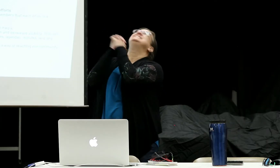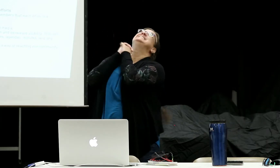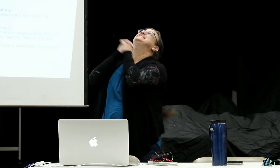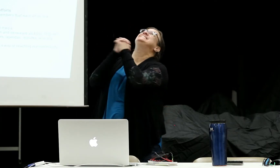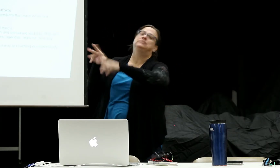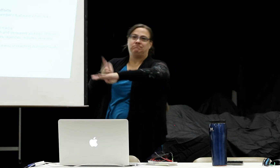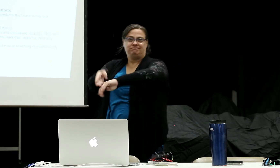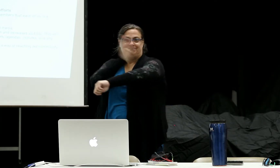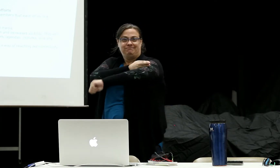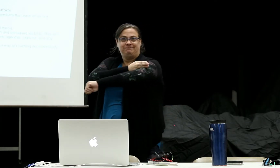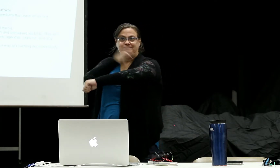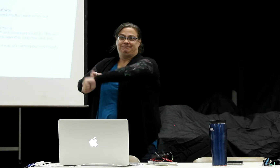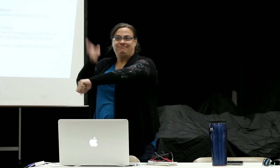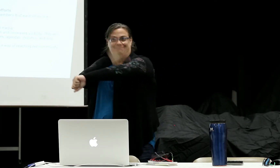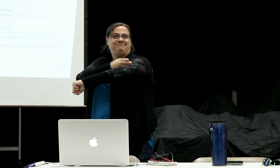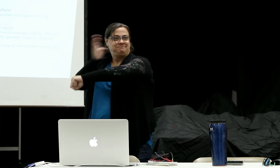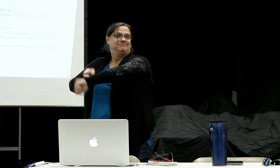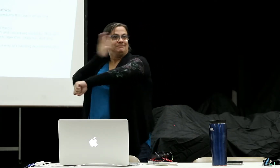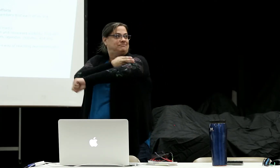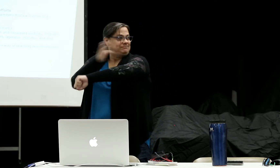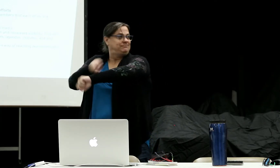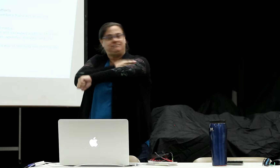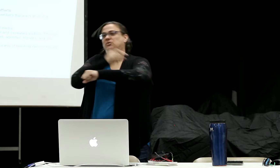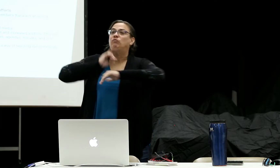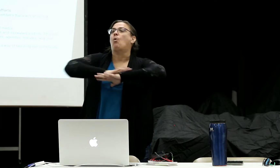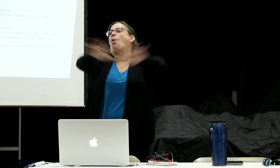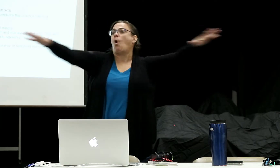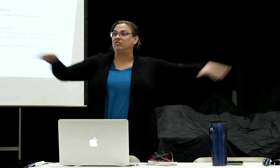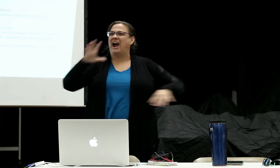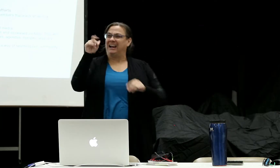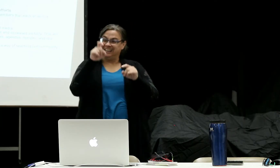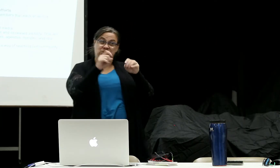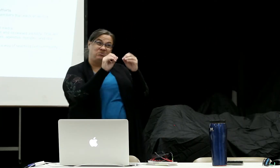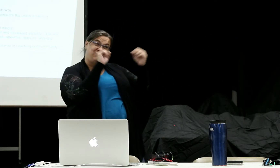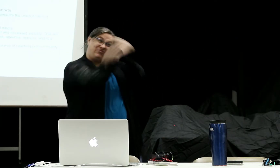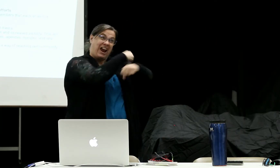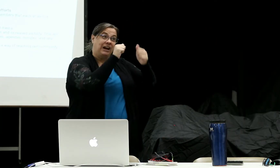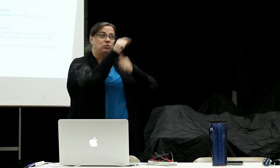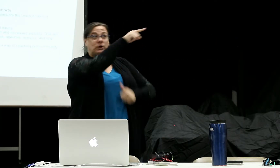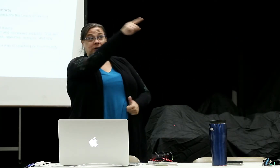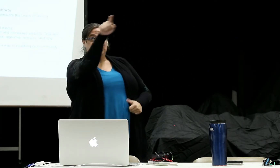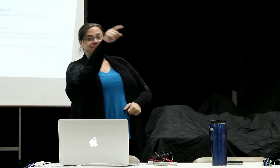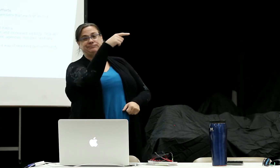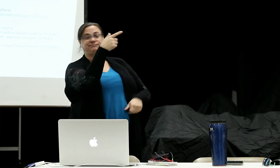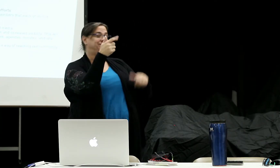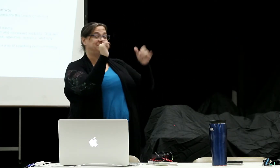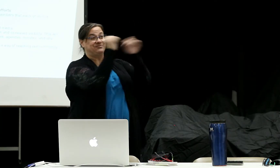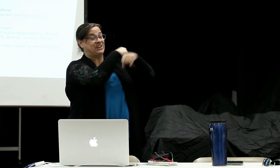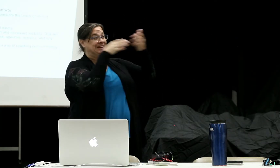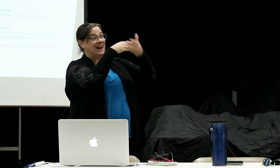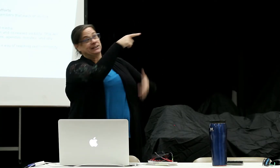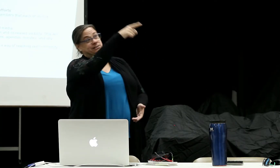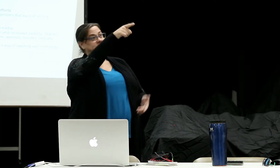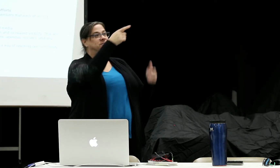yes, I just am begging that services be improved for everyone. And we're